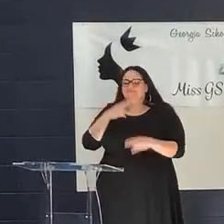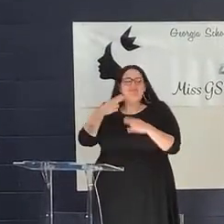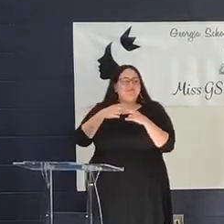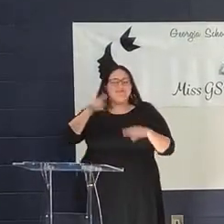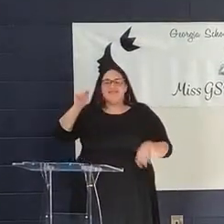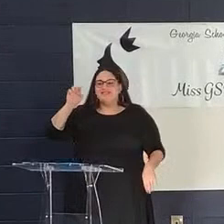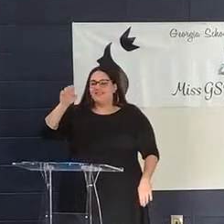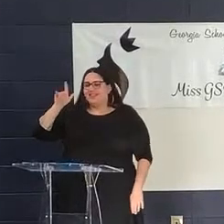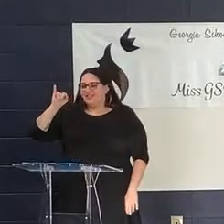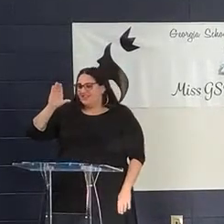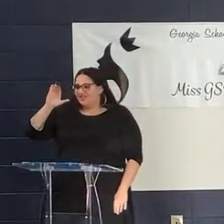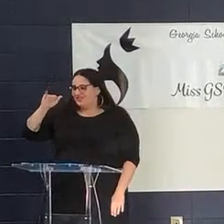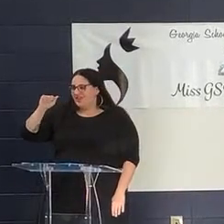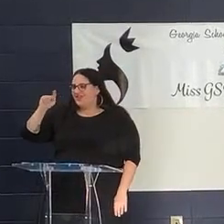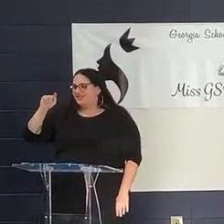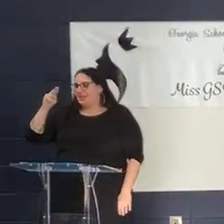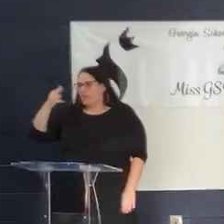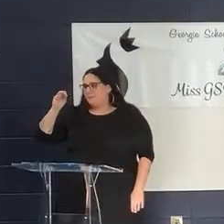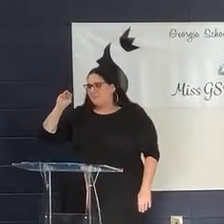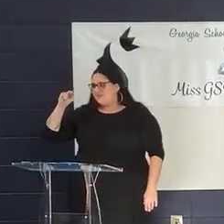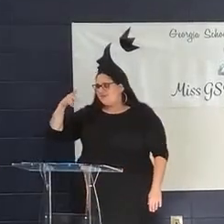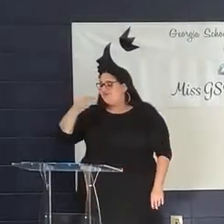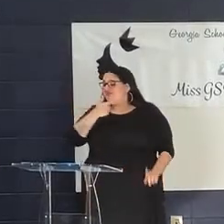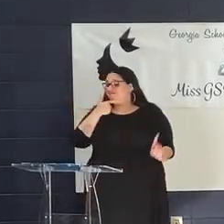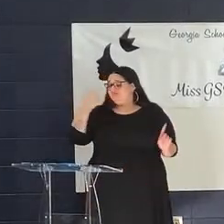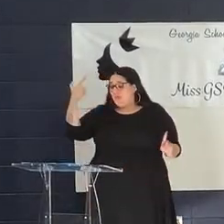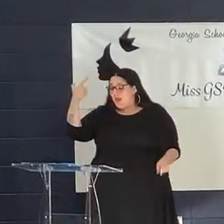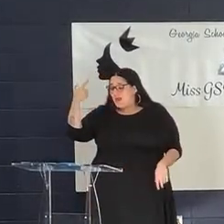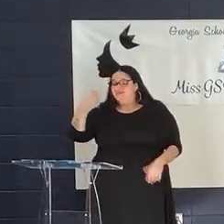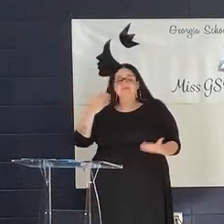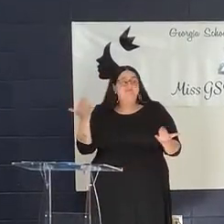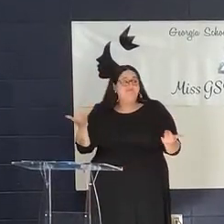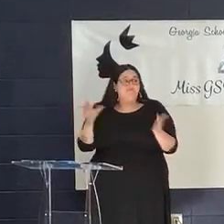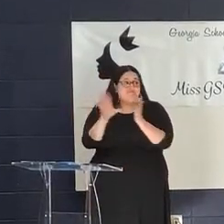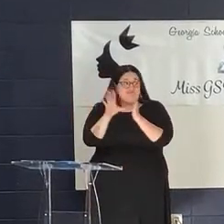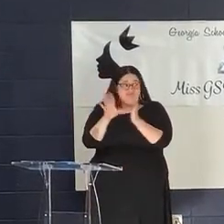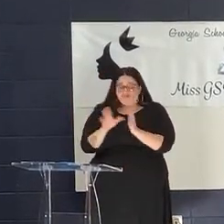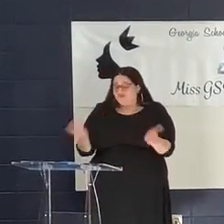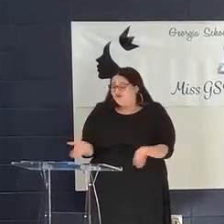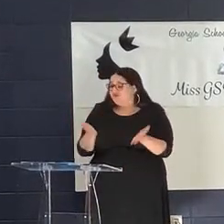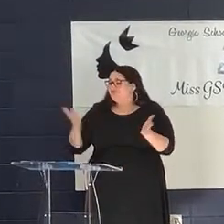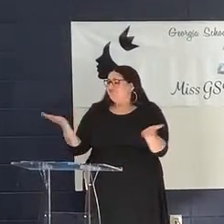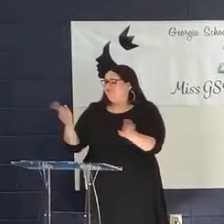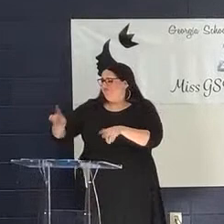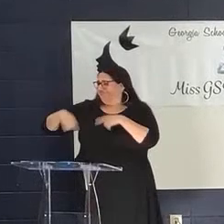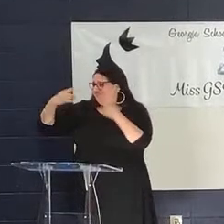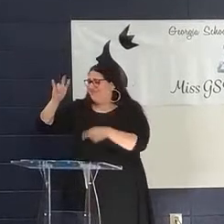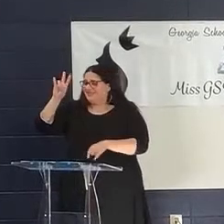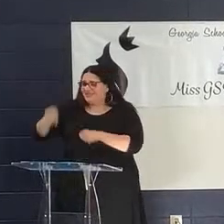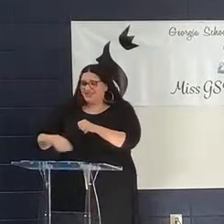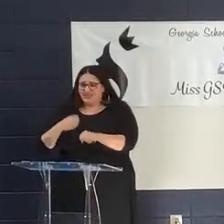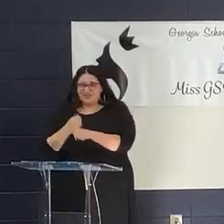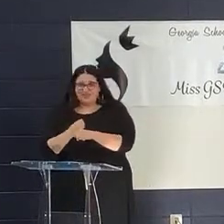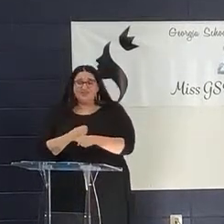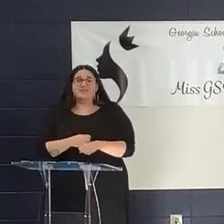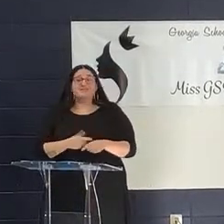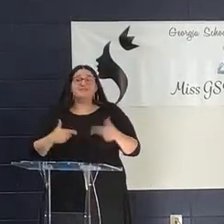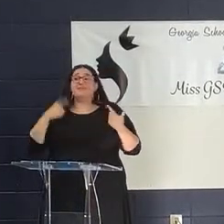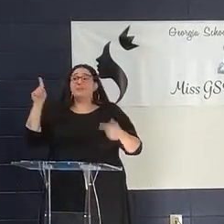This beautiful young lady is Talisha Thompson. She's 21 years old. She's currently a senior here at the Georgia School for the Deaf. She's